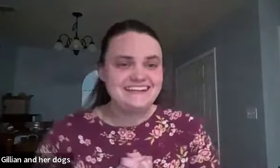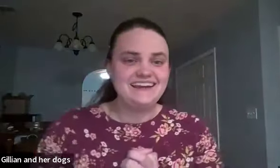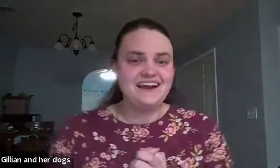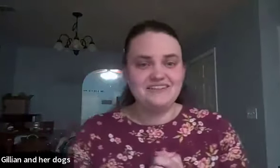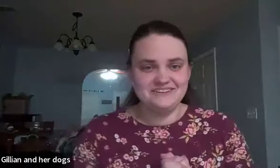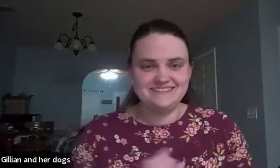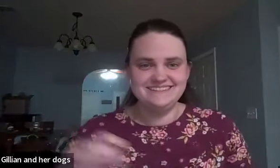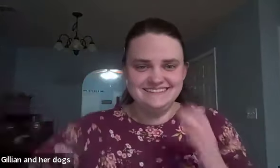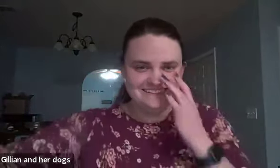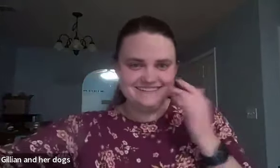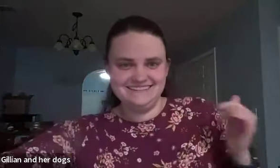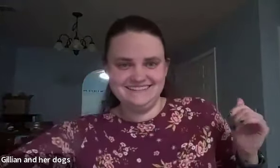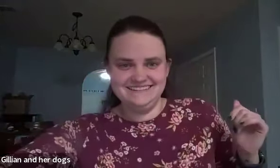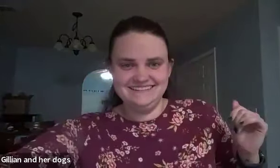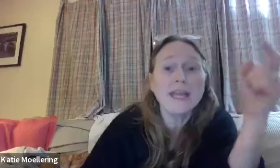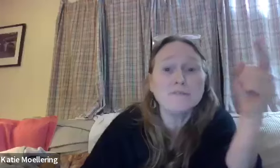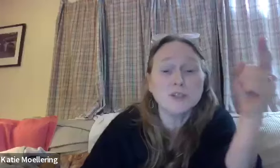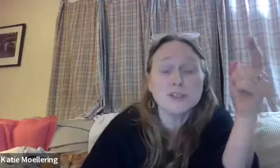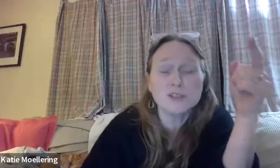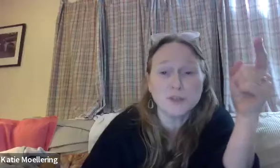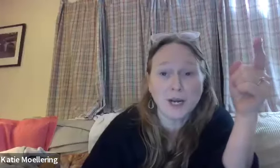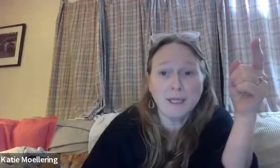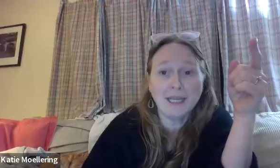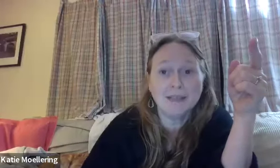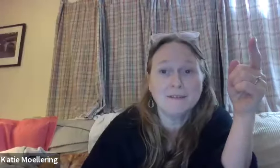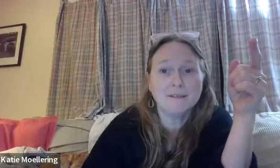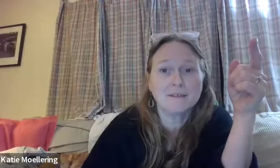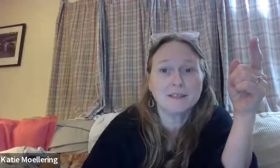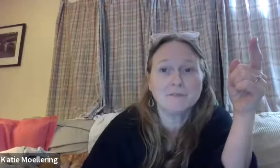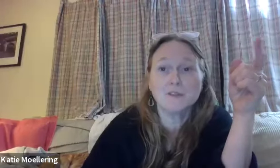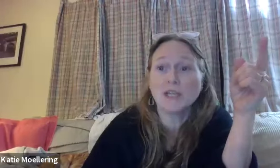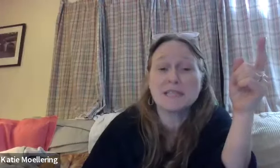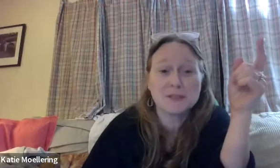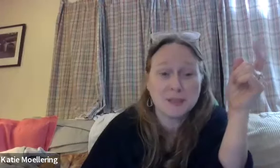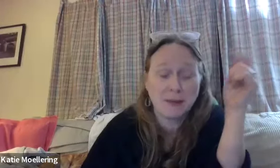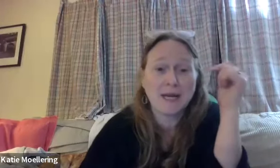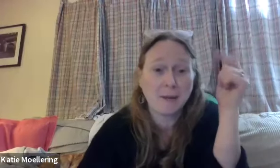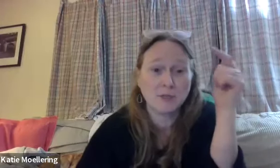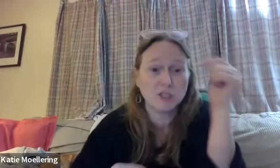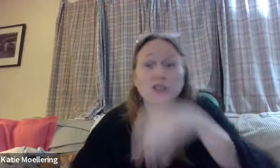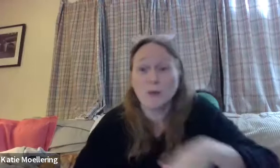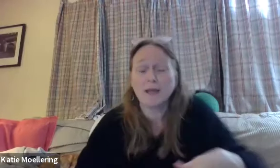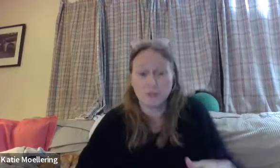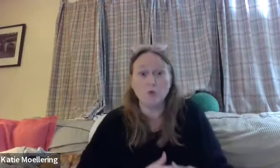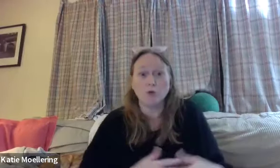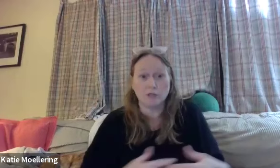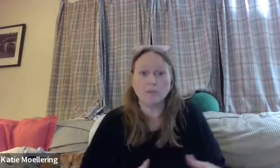Any others? But if you're describing, if you're trying to tell somebody I'm nauseous, like you are going to be like,